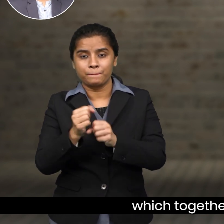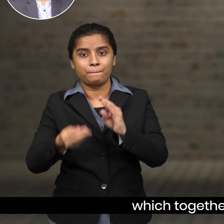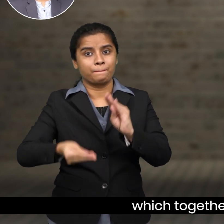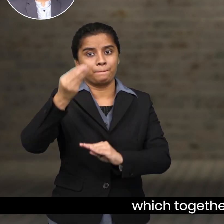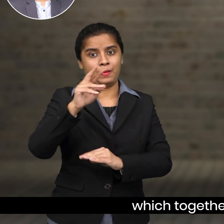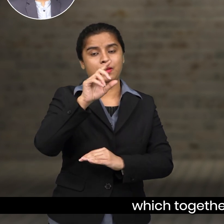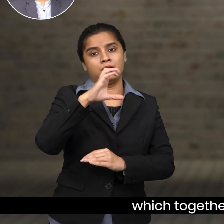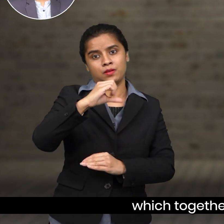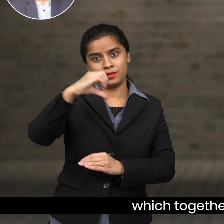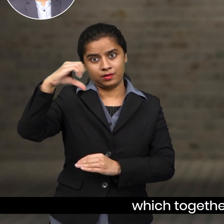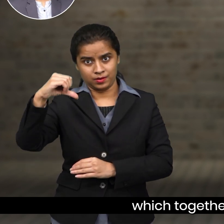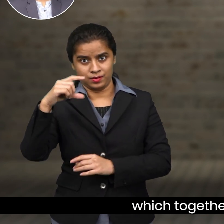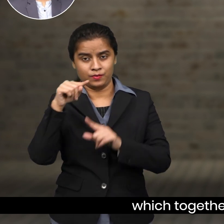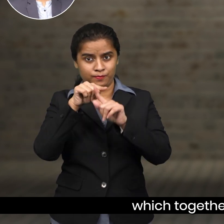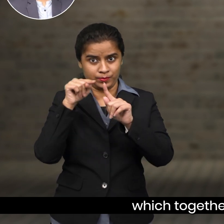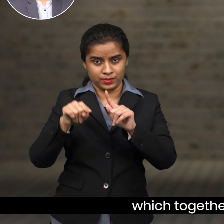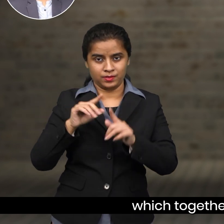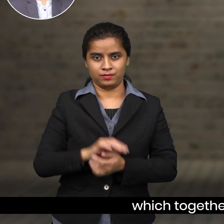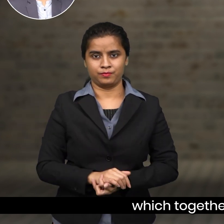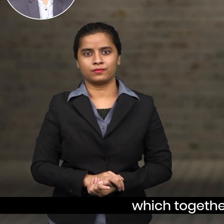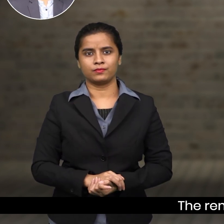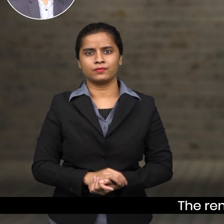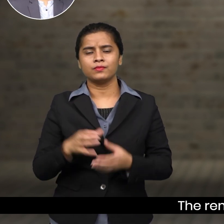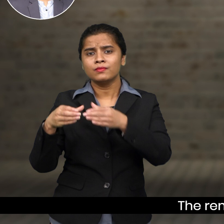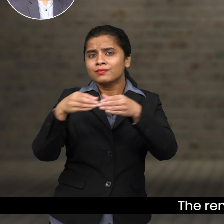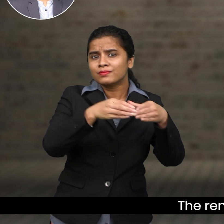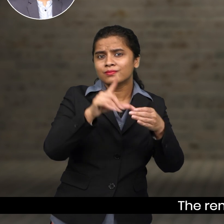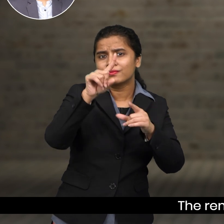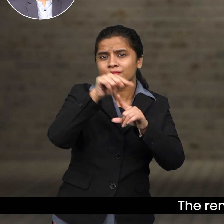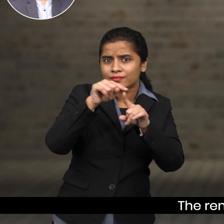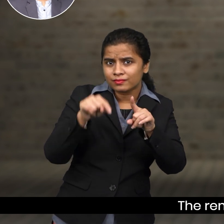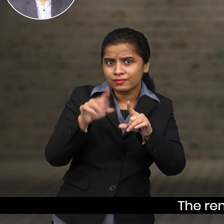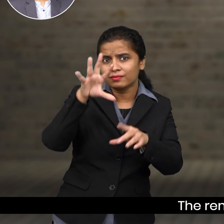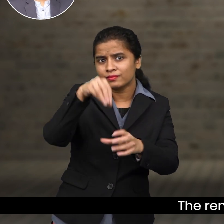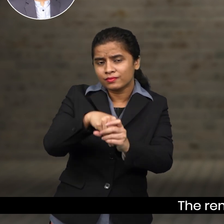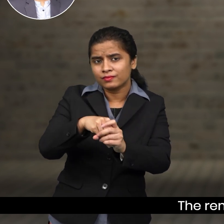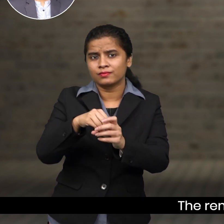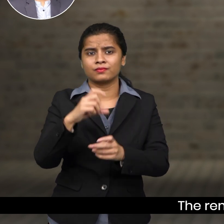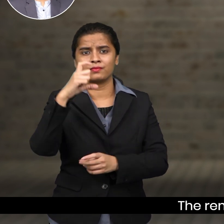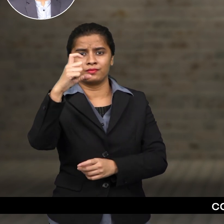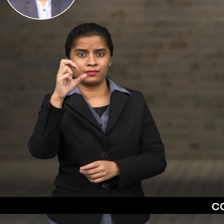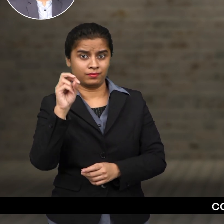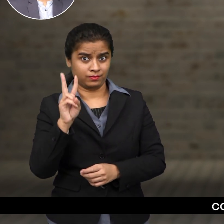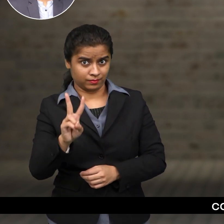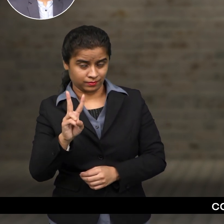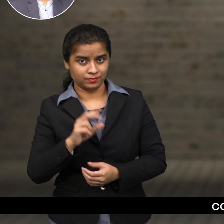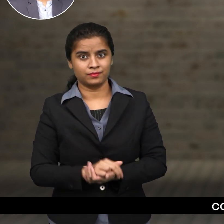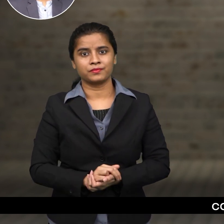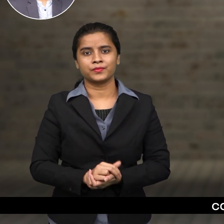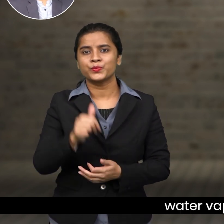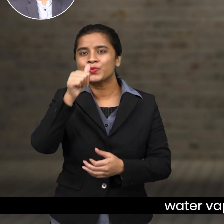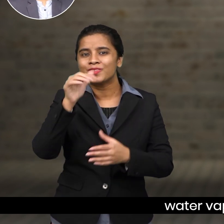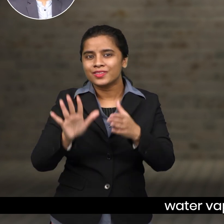about 99% of it. The remaining 1% includes carbon